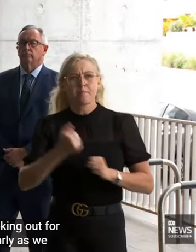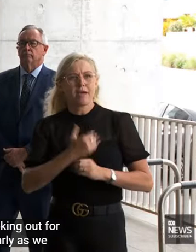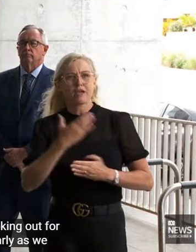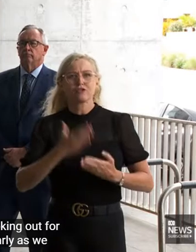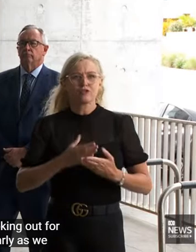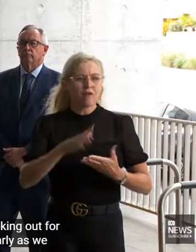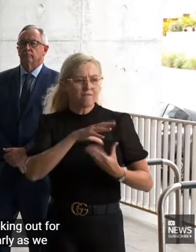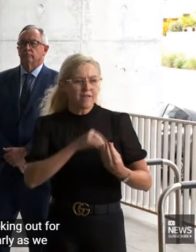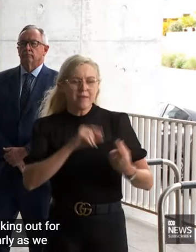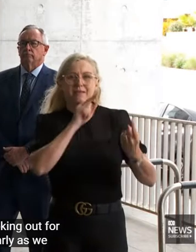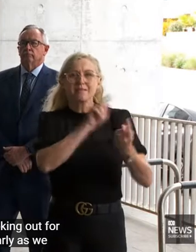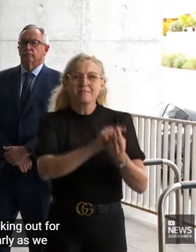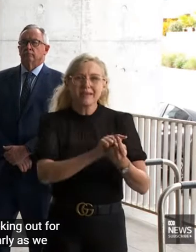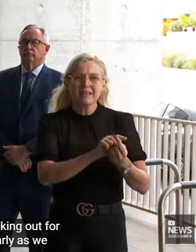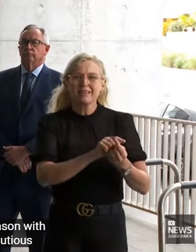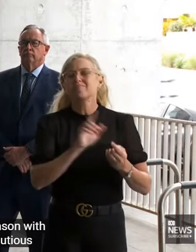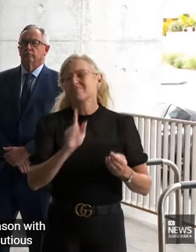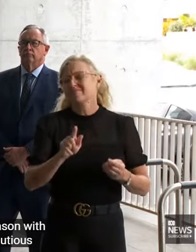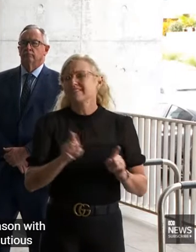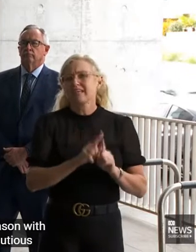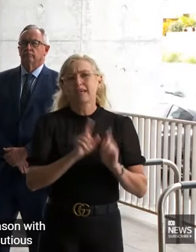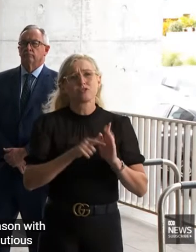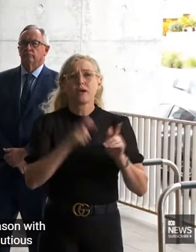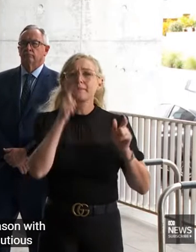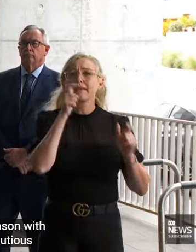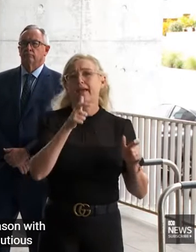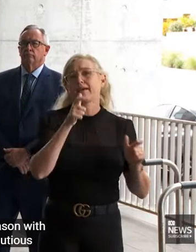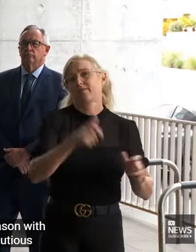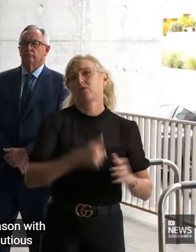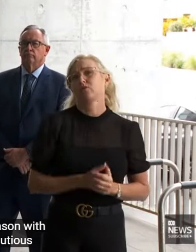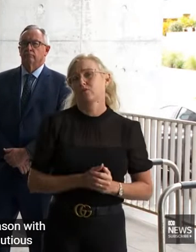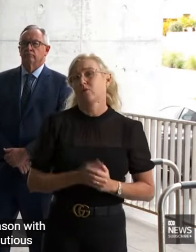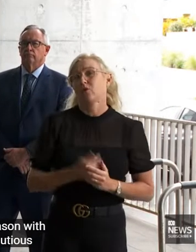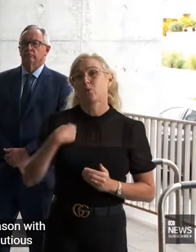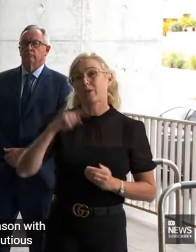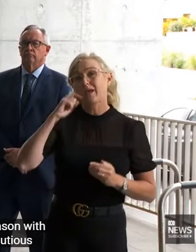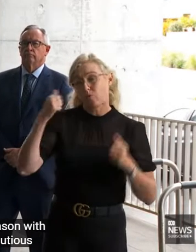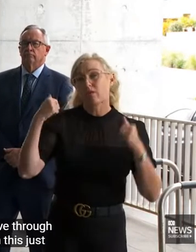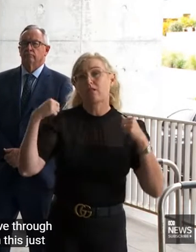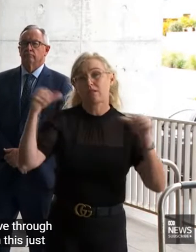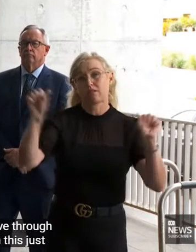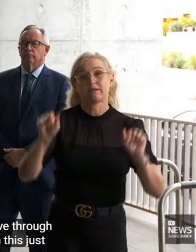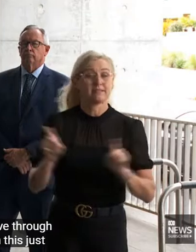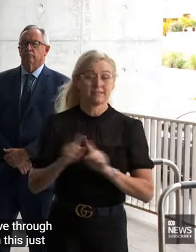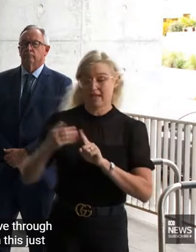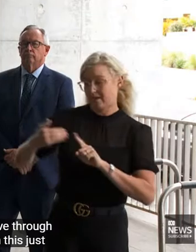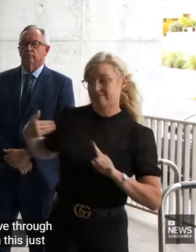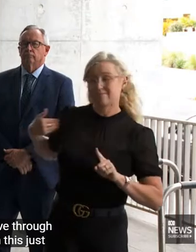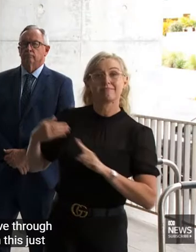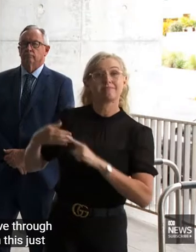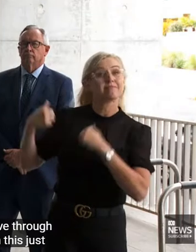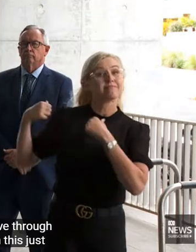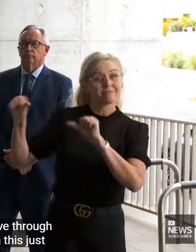with families. Just be cautious and careful as we move through, and we'll get through this just like we've got through the last 18 months.